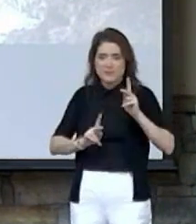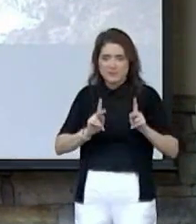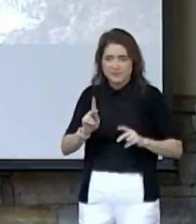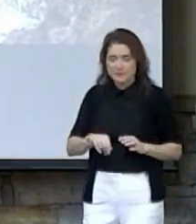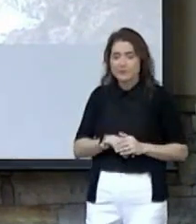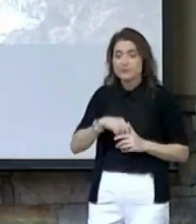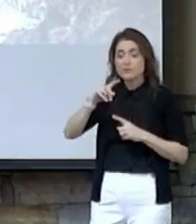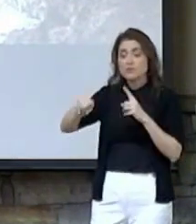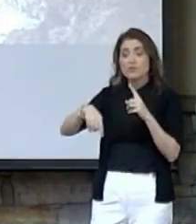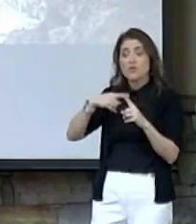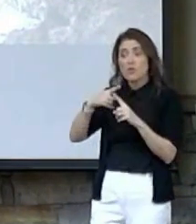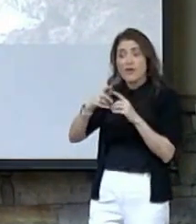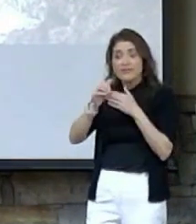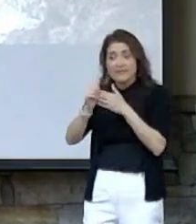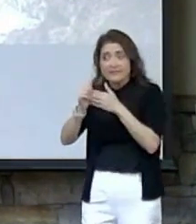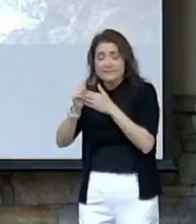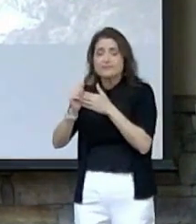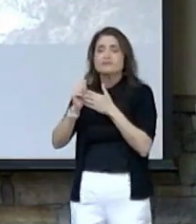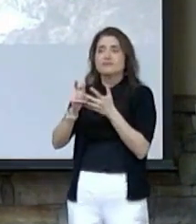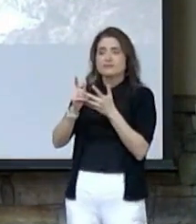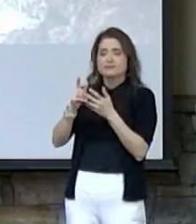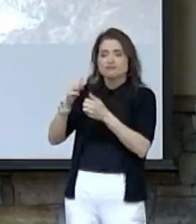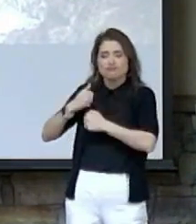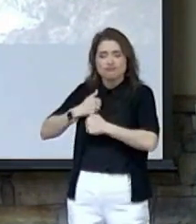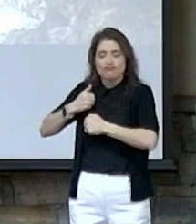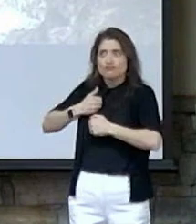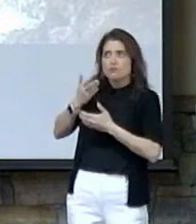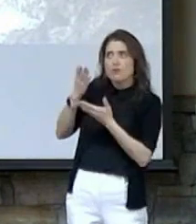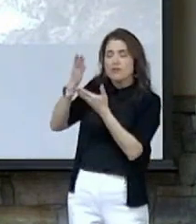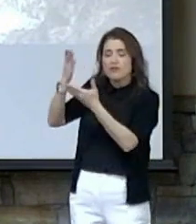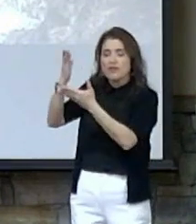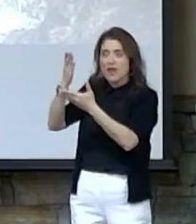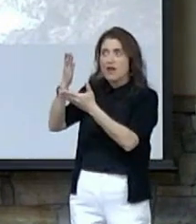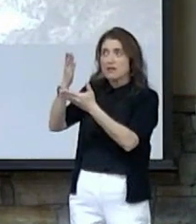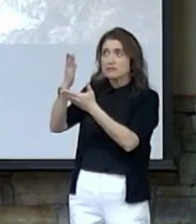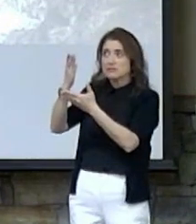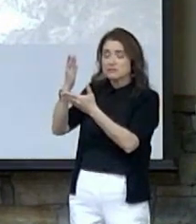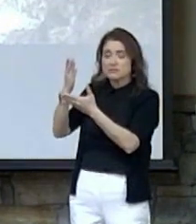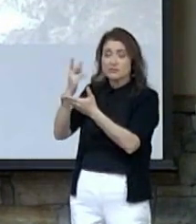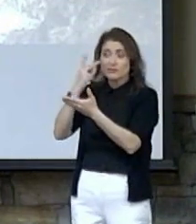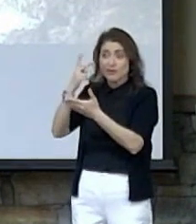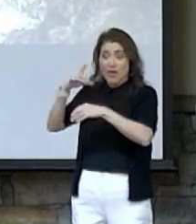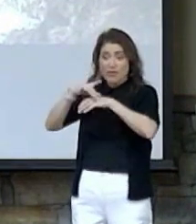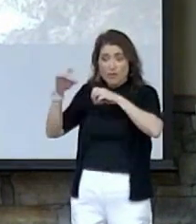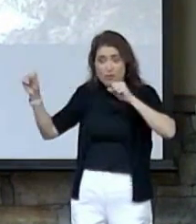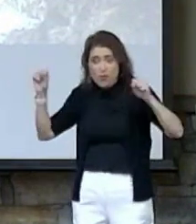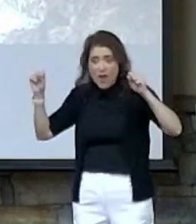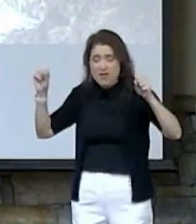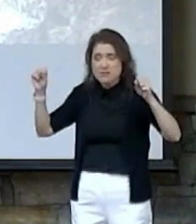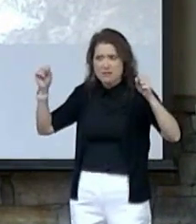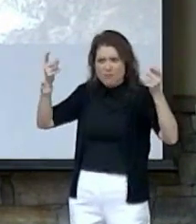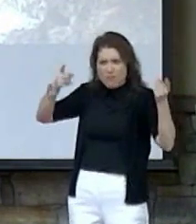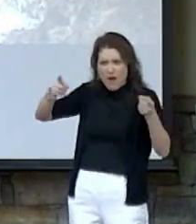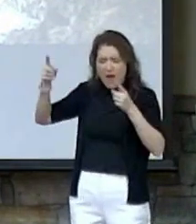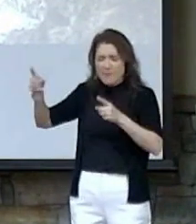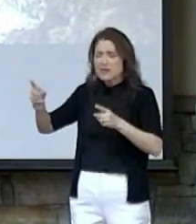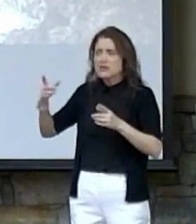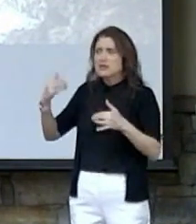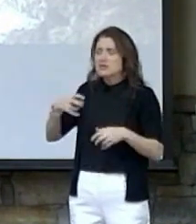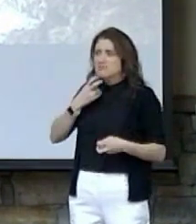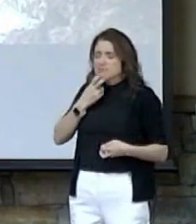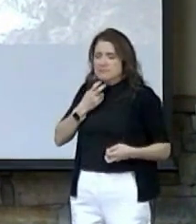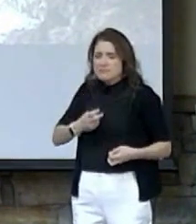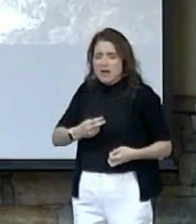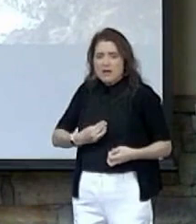and those who were with him, keeping watch over Jesus, saw the earthquake and what took place, they were filled with awe and